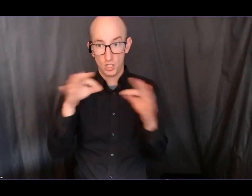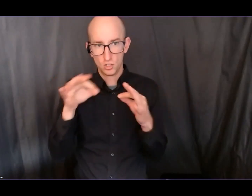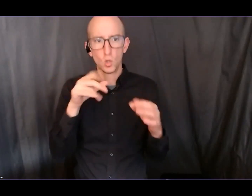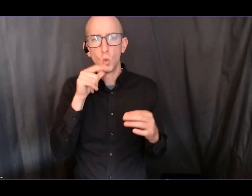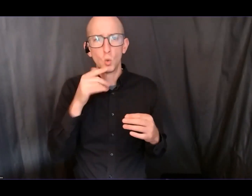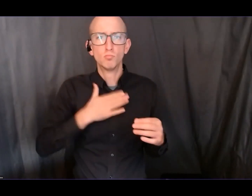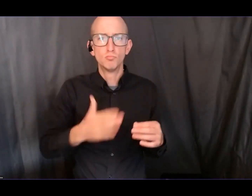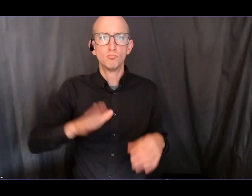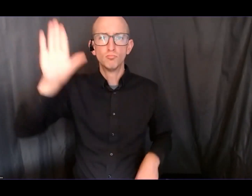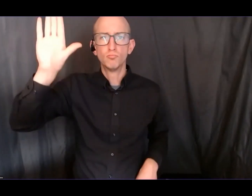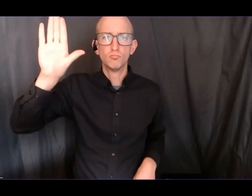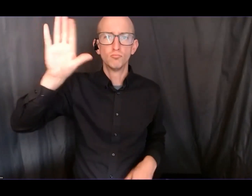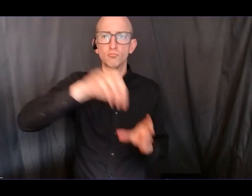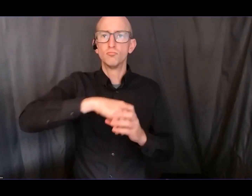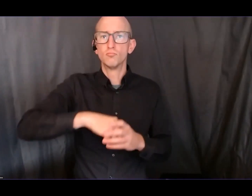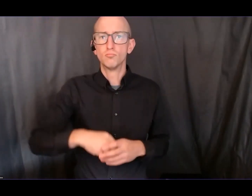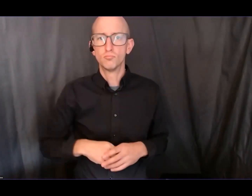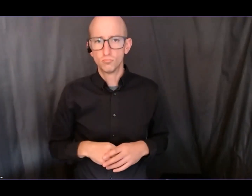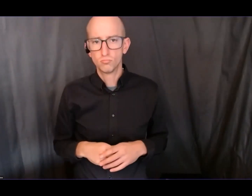And then we can look at the numbers.